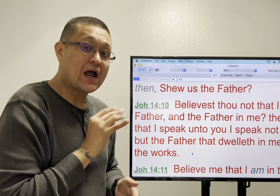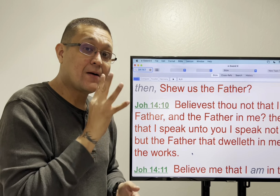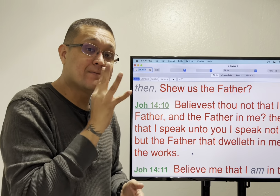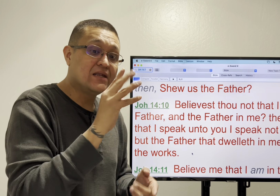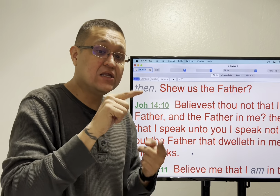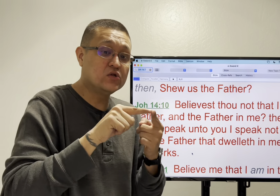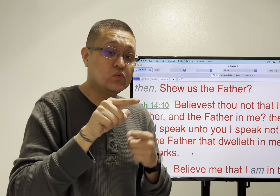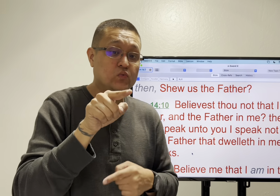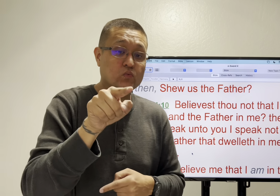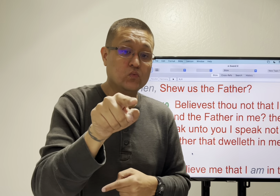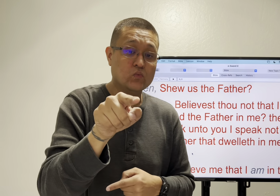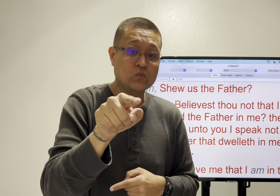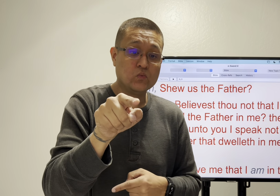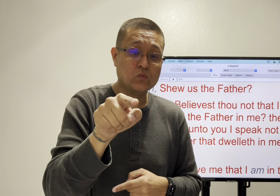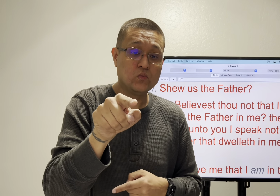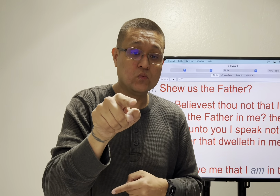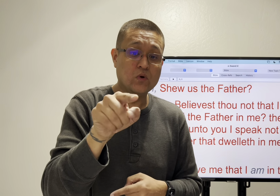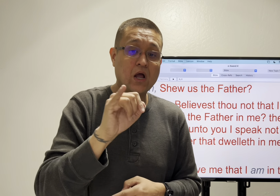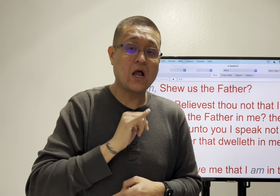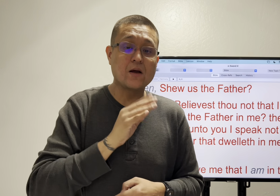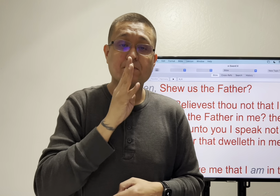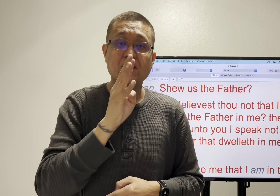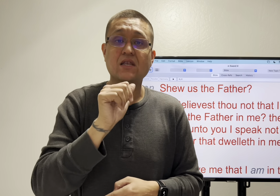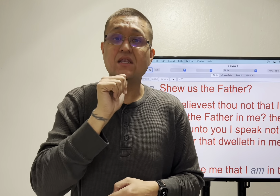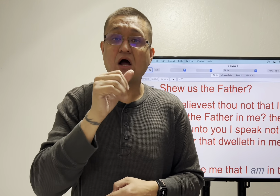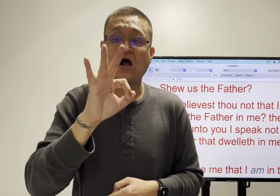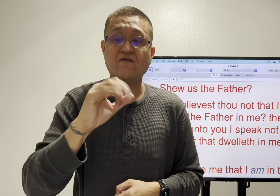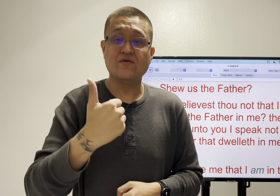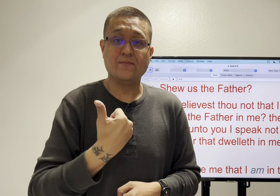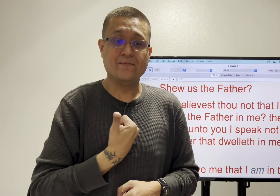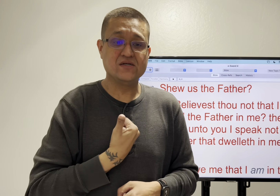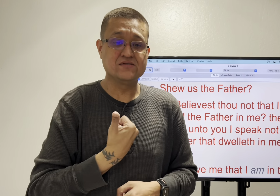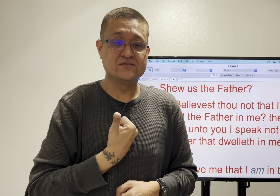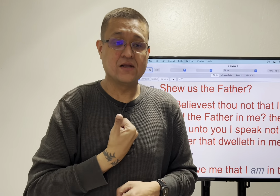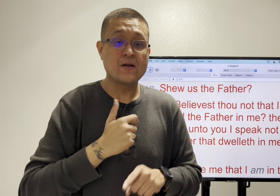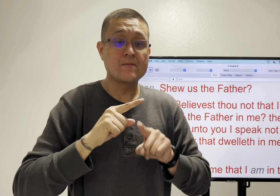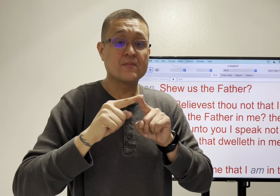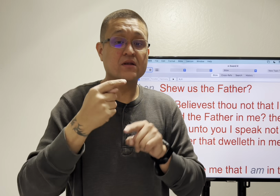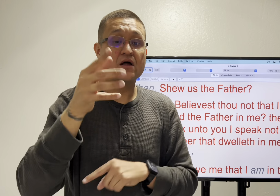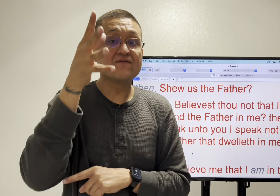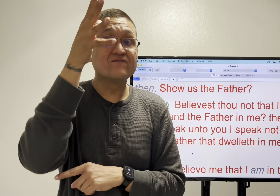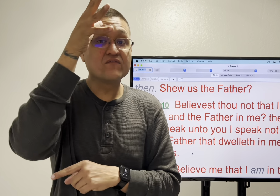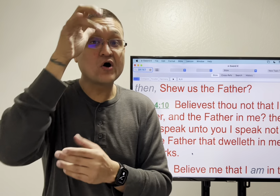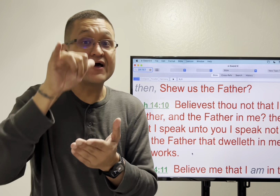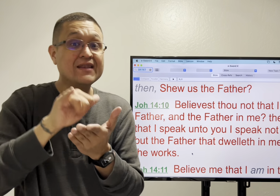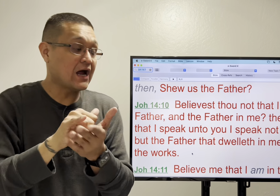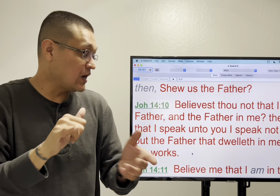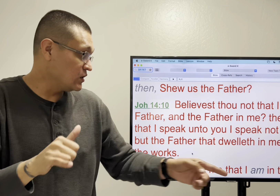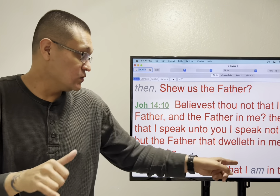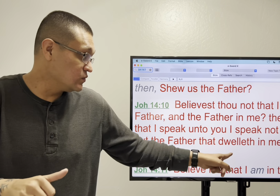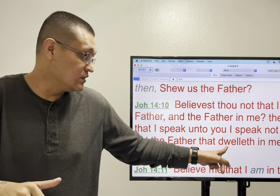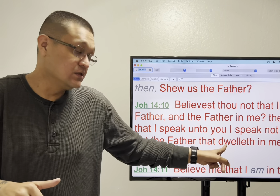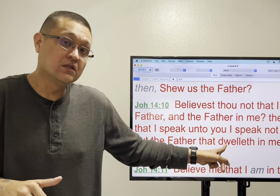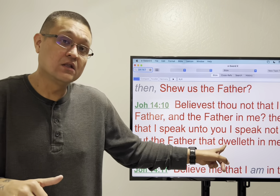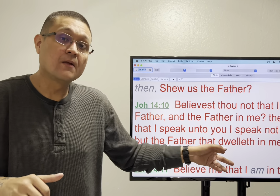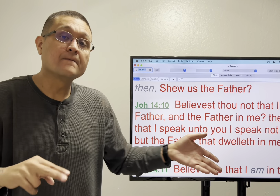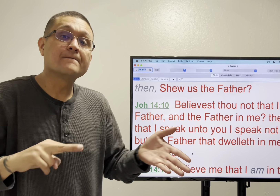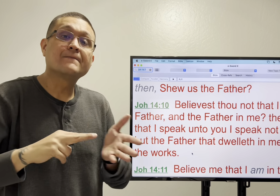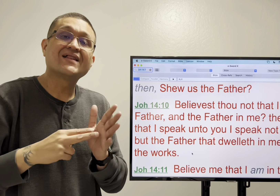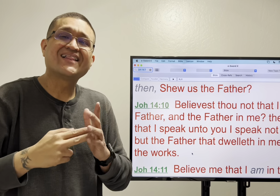The words that I speak unto you, I speak not of myself, but the Father that dwelleth in